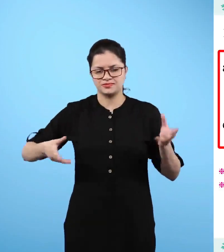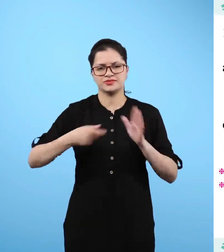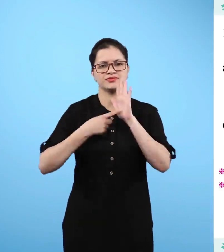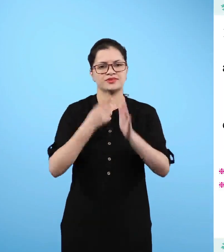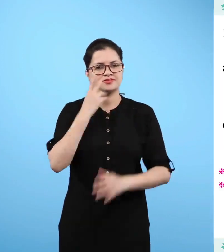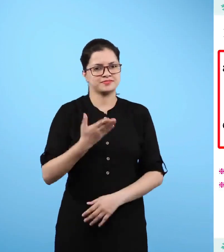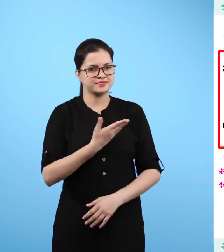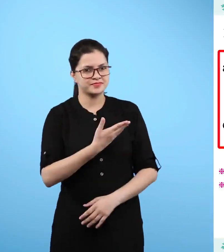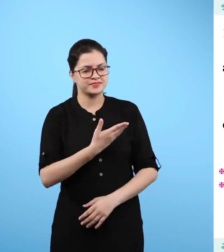the question.